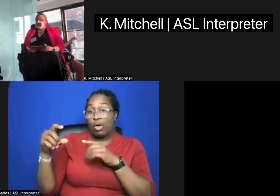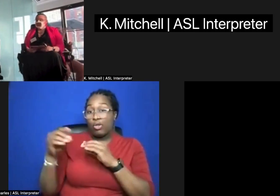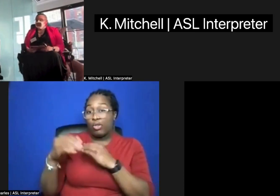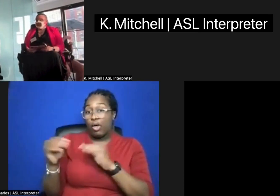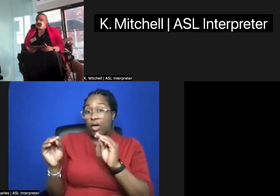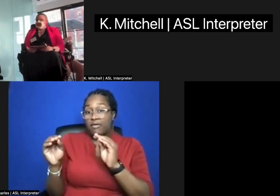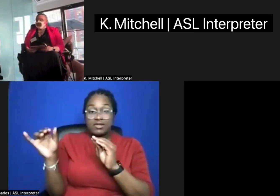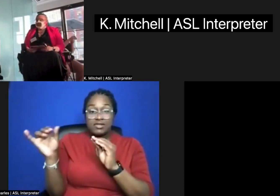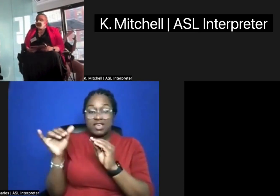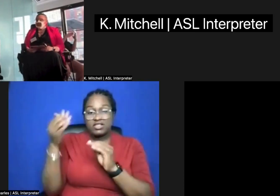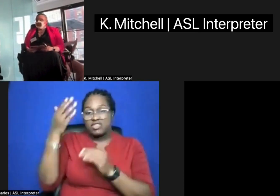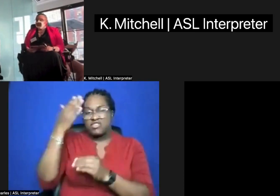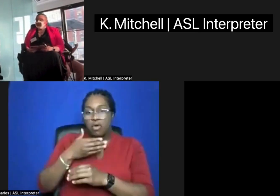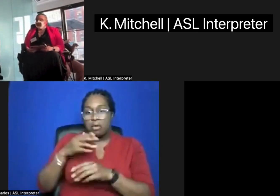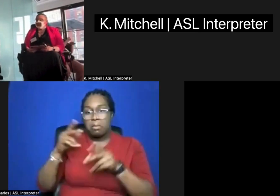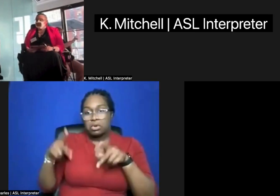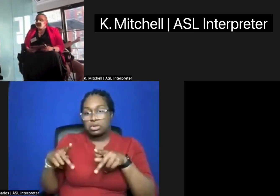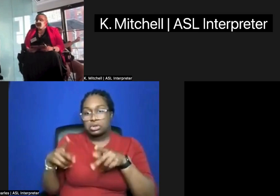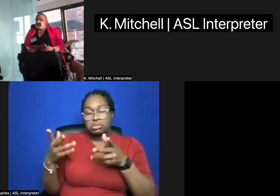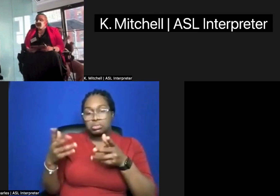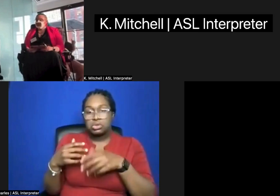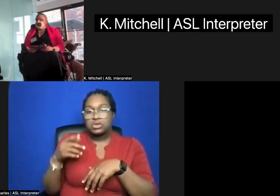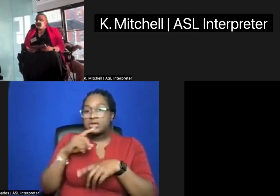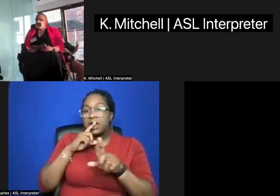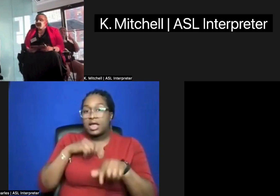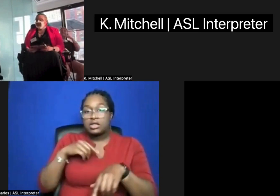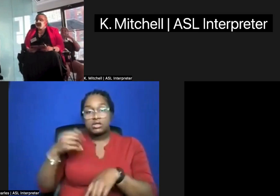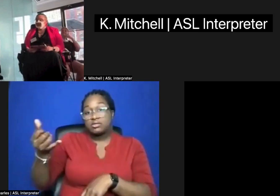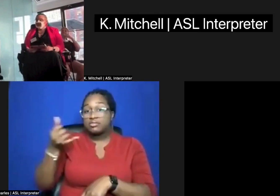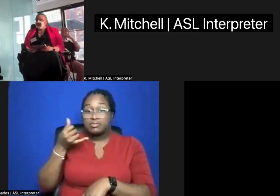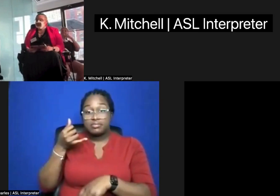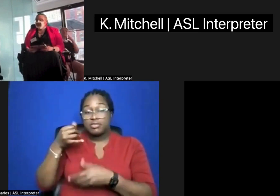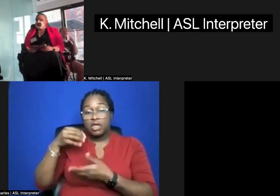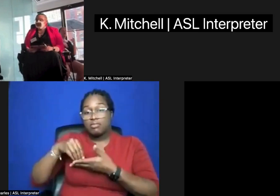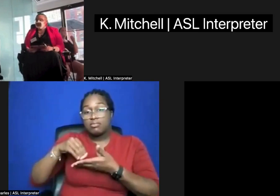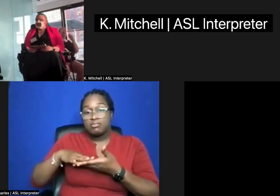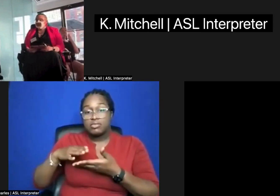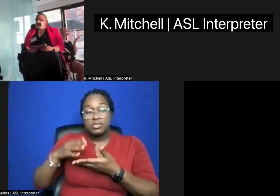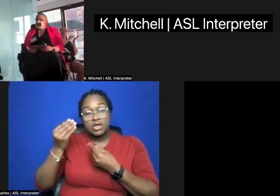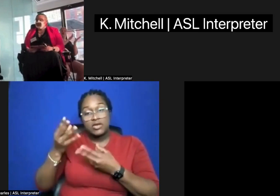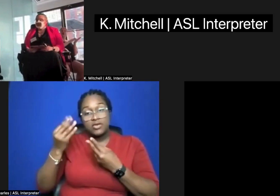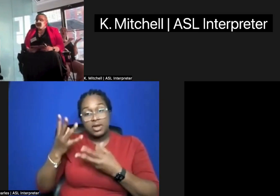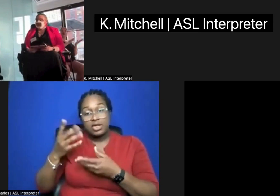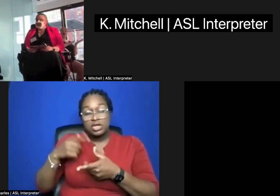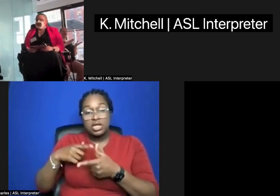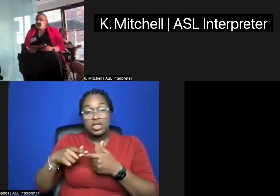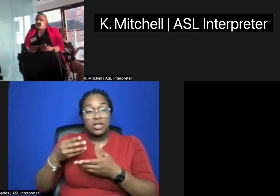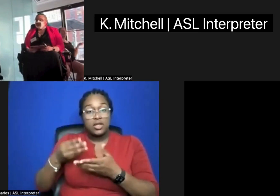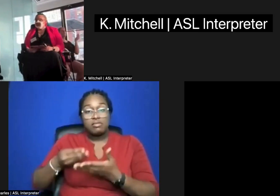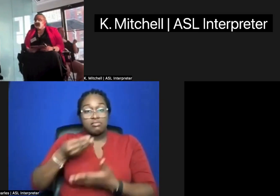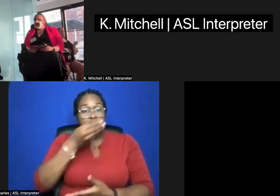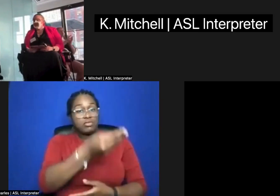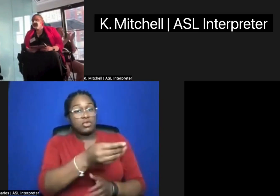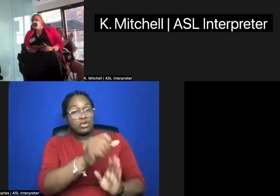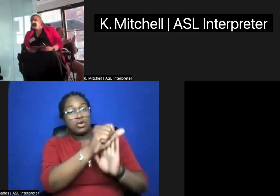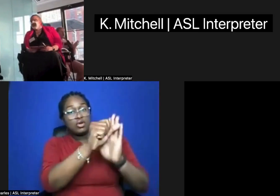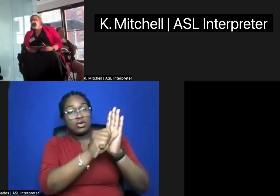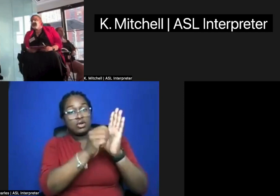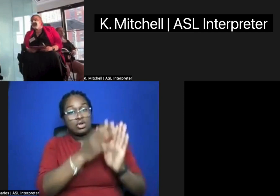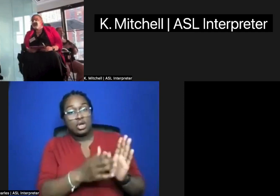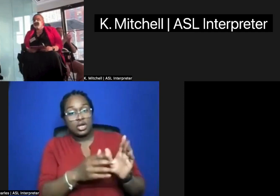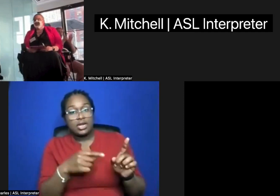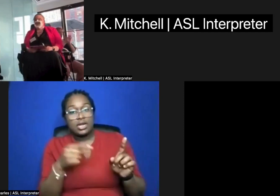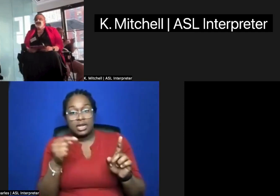office person who would answer. They'd take down some information and then they would pass it to an attorney, and the attorney